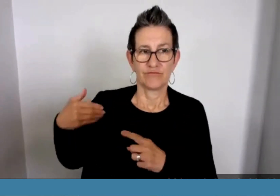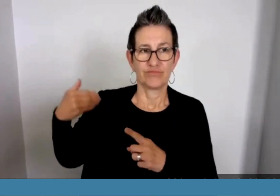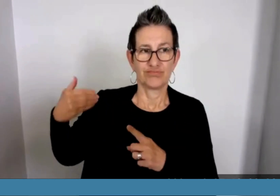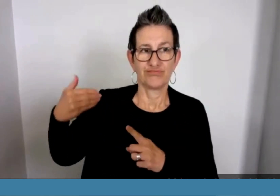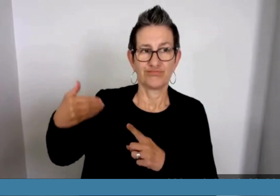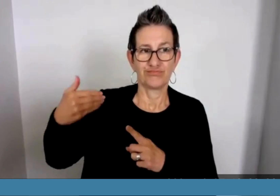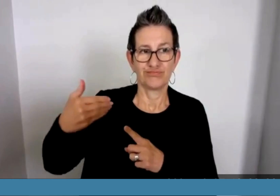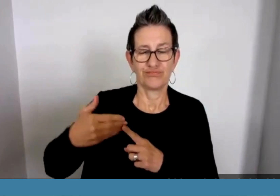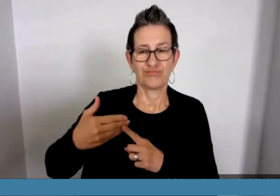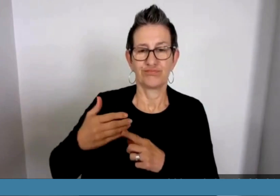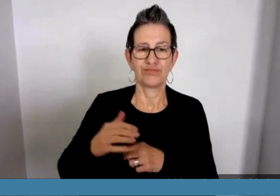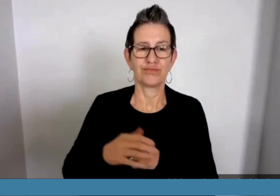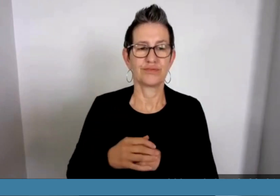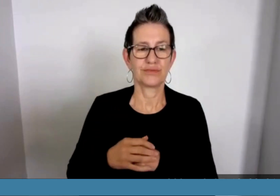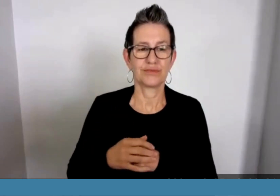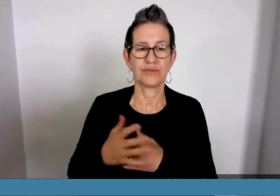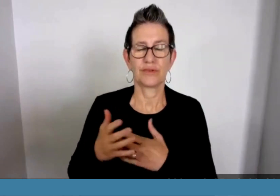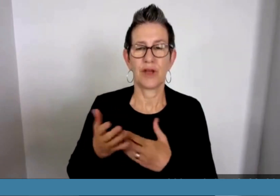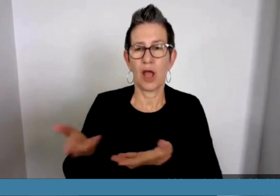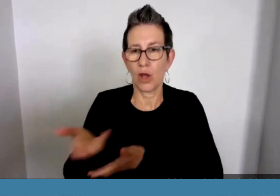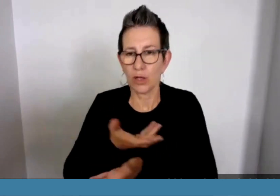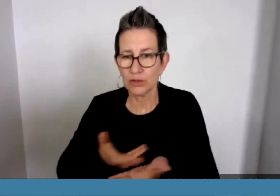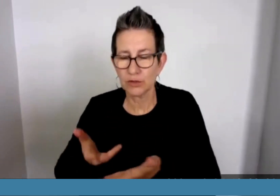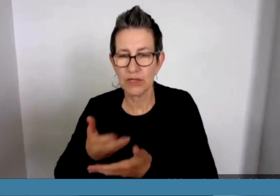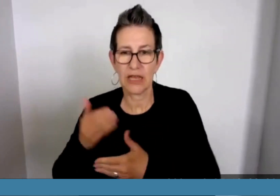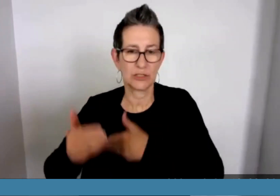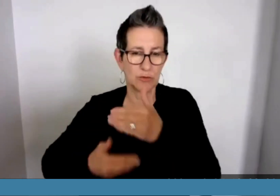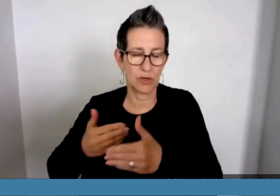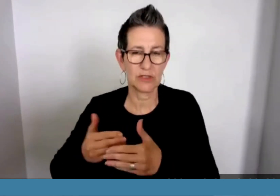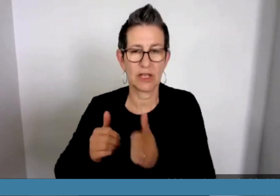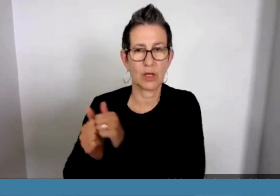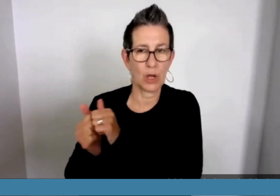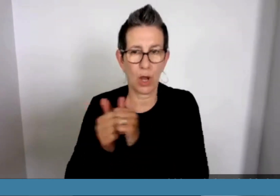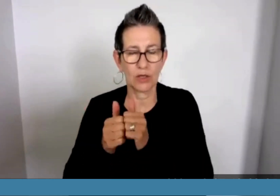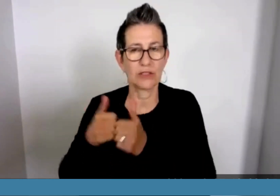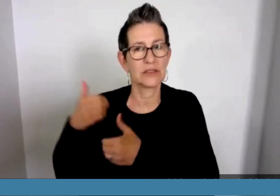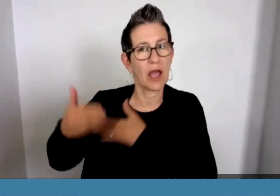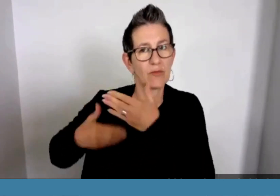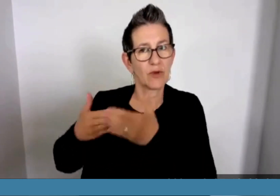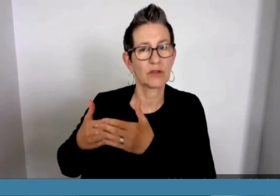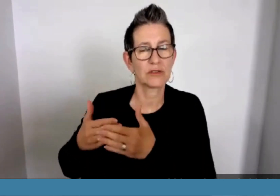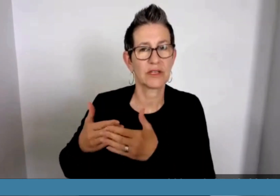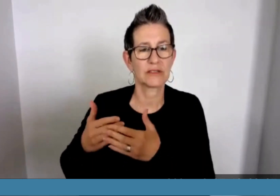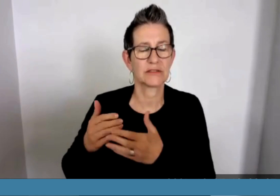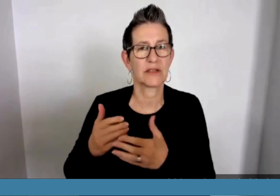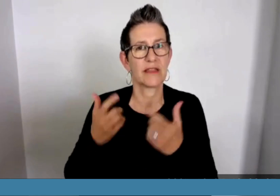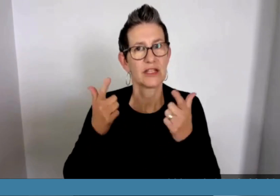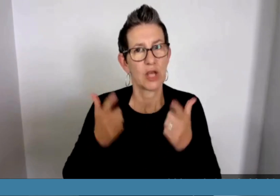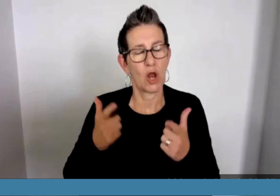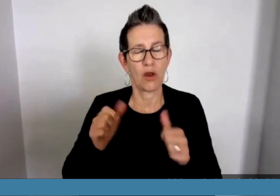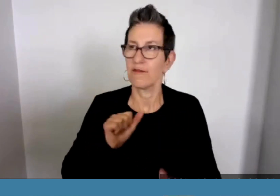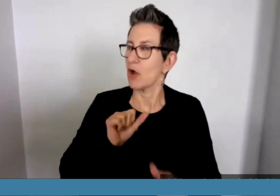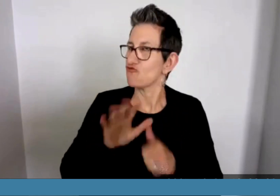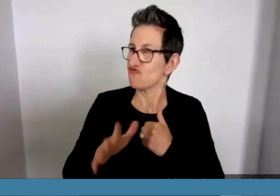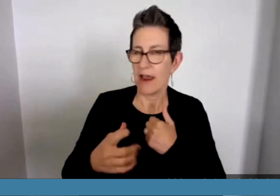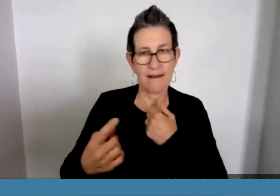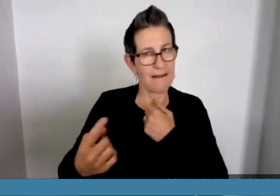the consultation process and with the co-design process, there is a lot of great information on our website about how